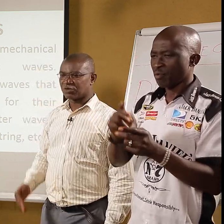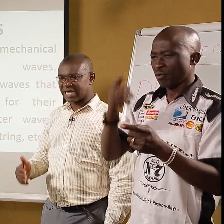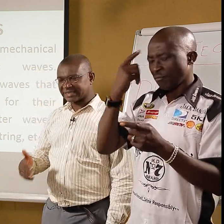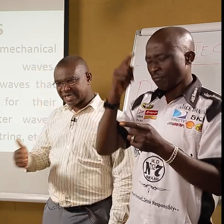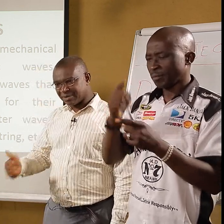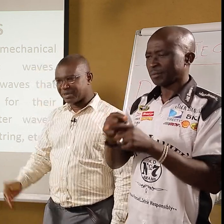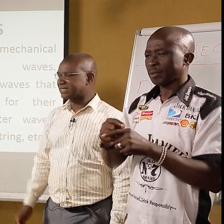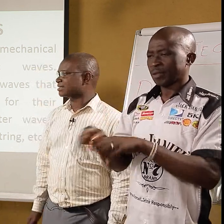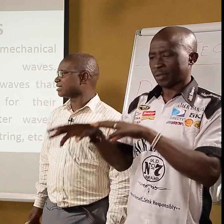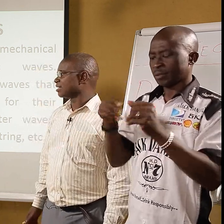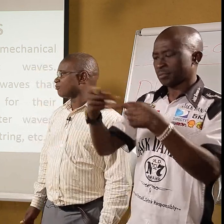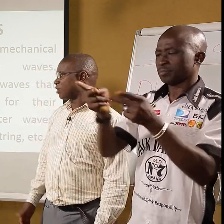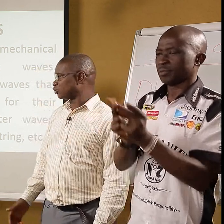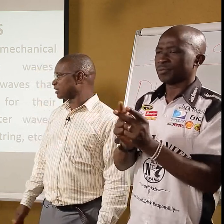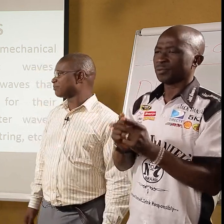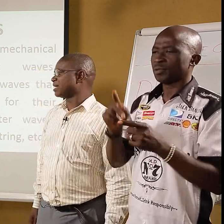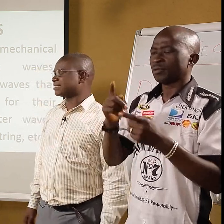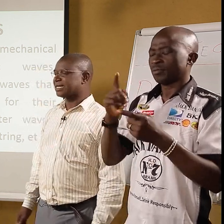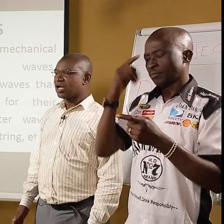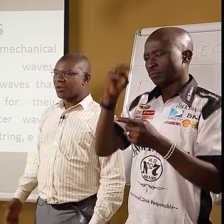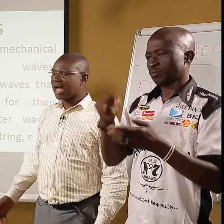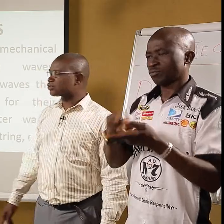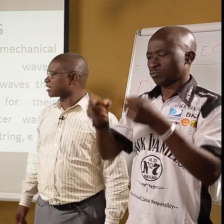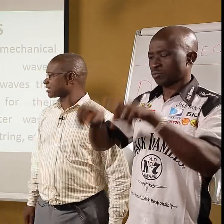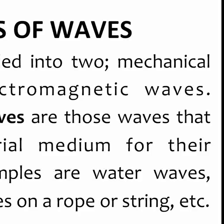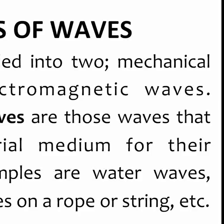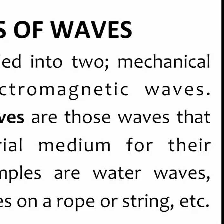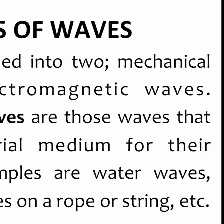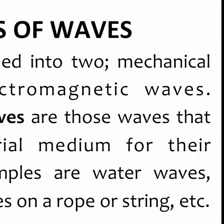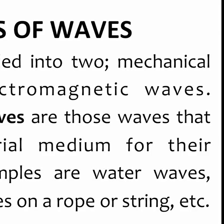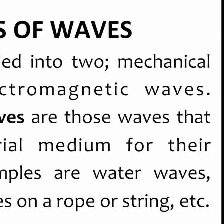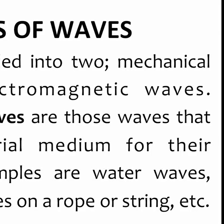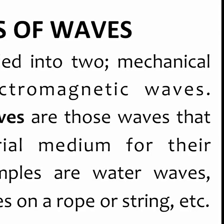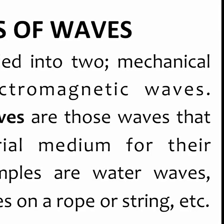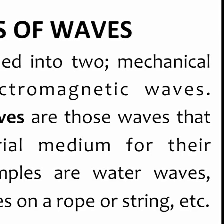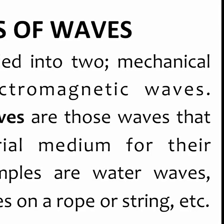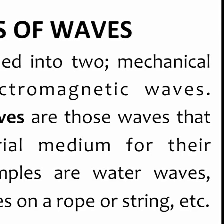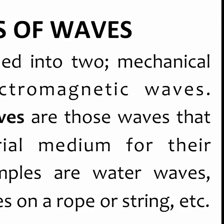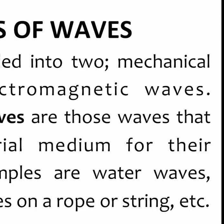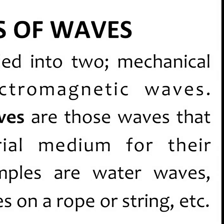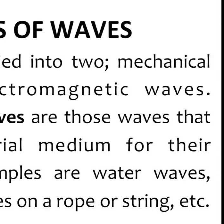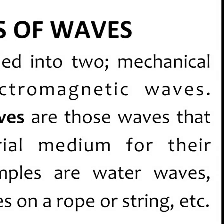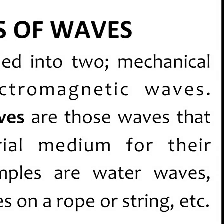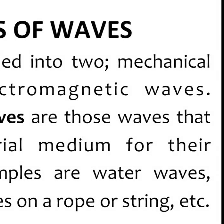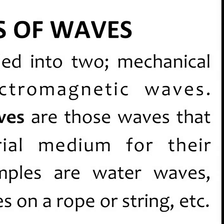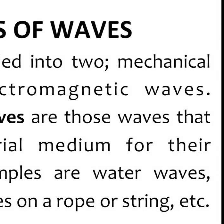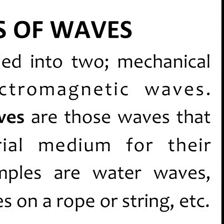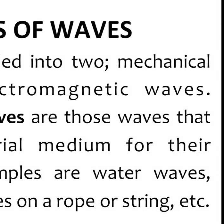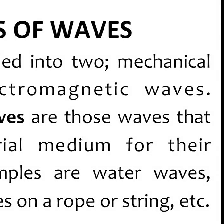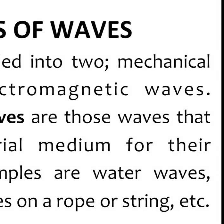that is, for their taking place, for it to take place. We have such examples are as follows: water waves,